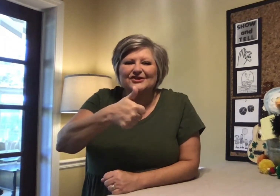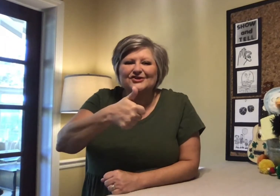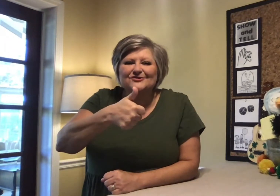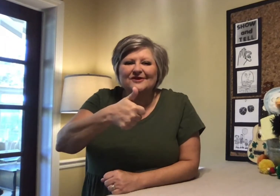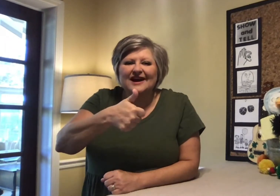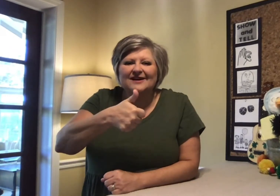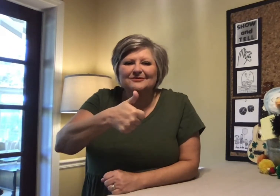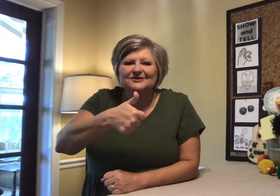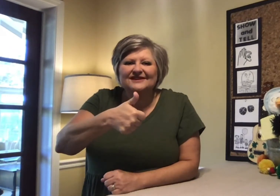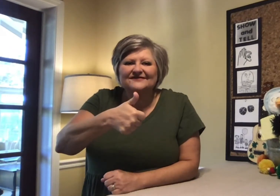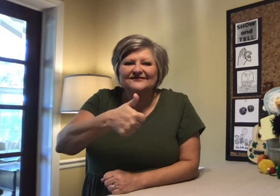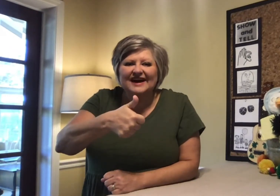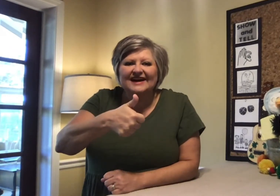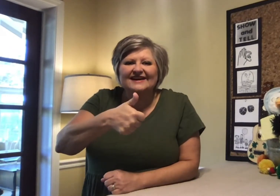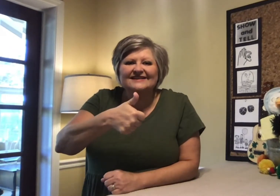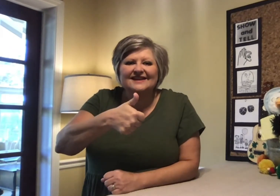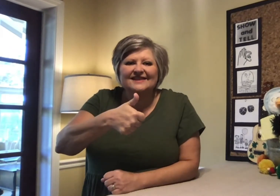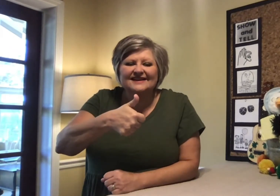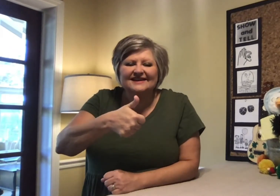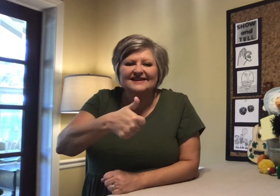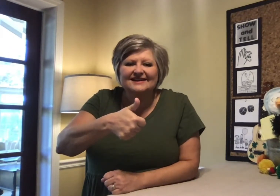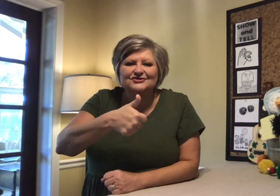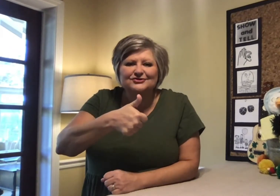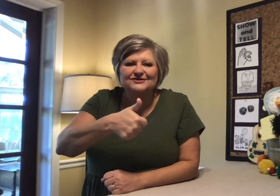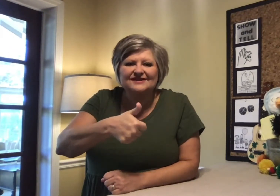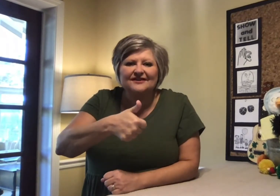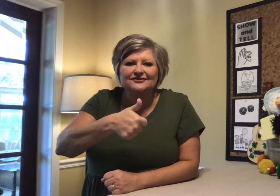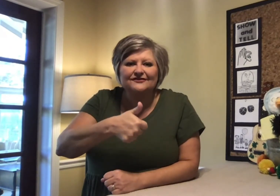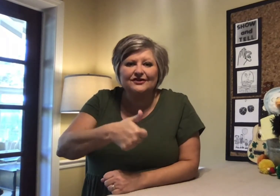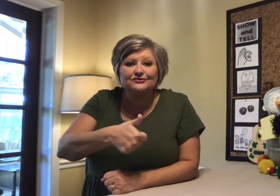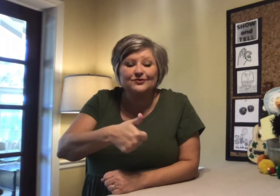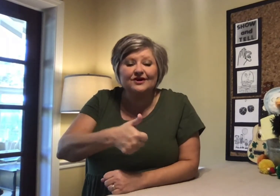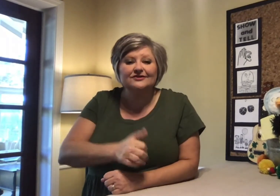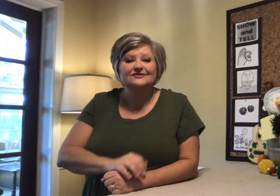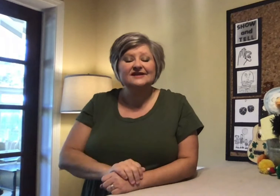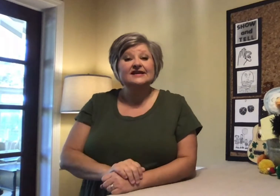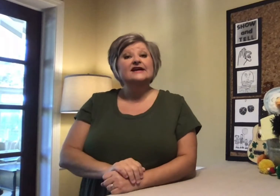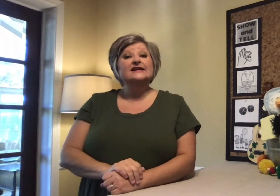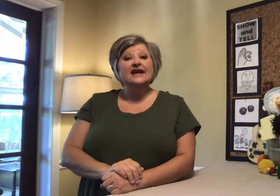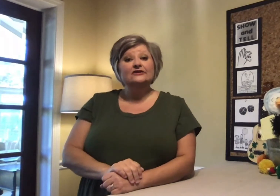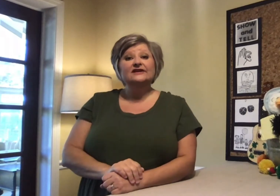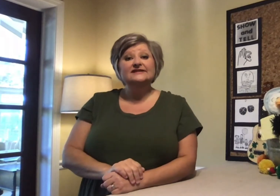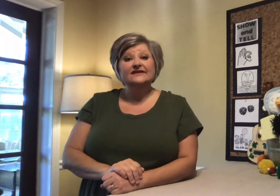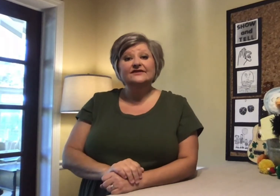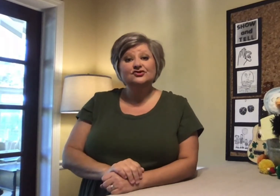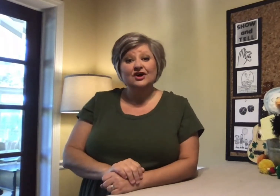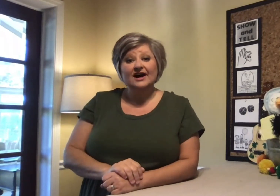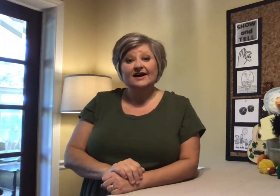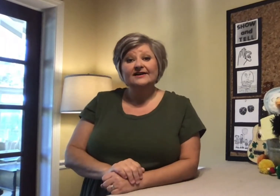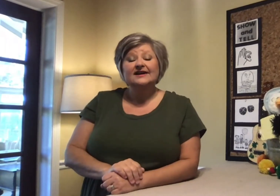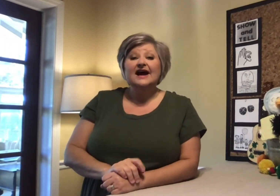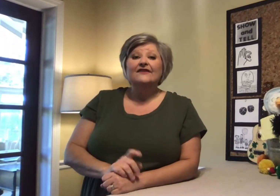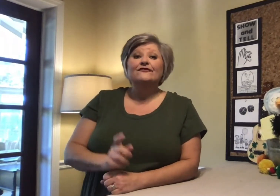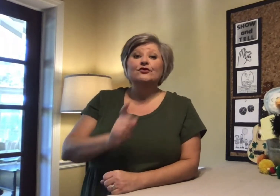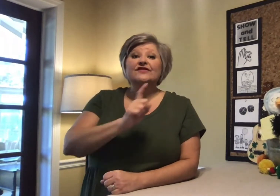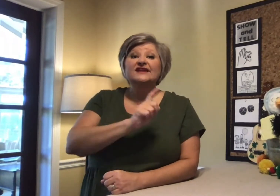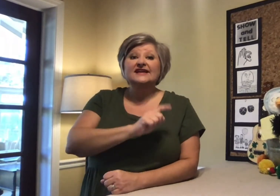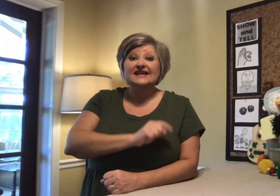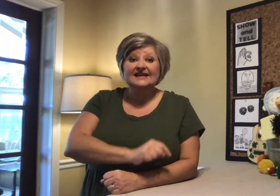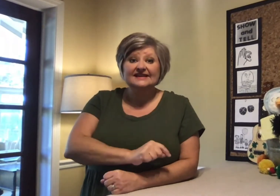You were able to find the initial sound of those words. Now let's give a try for the